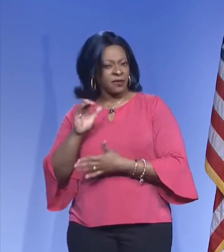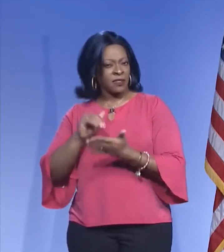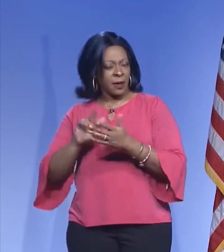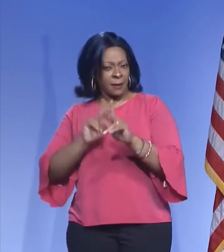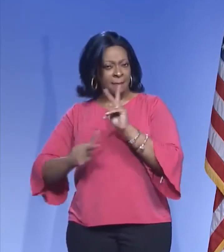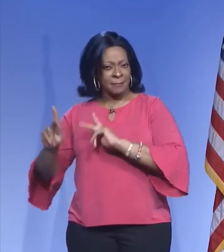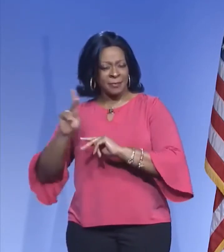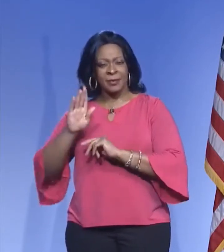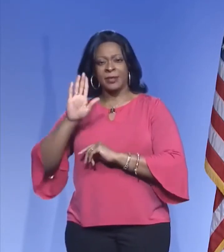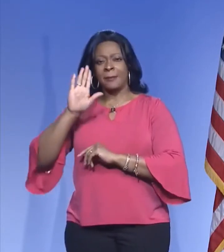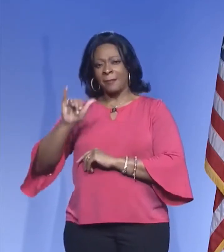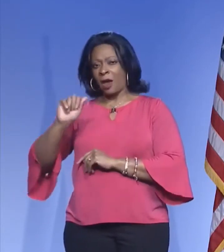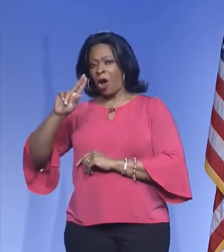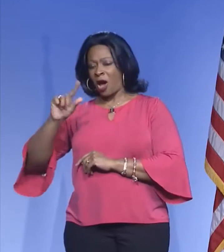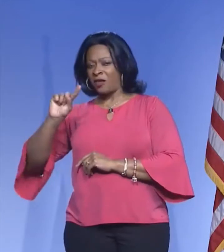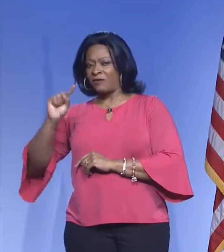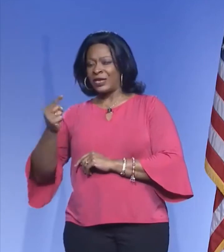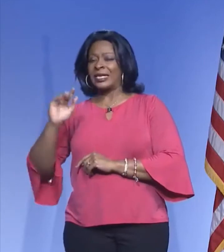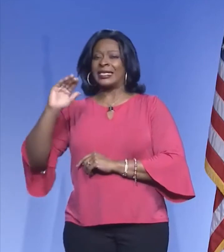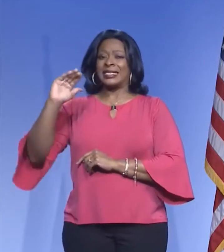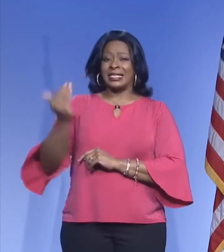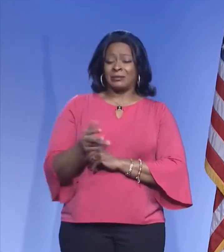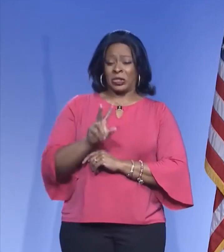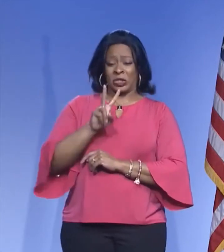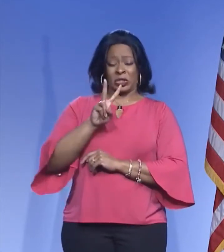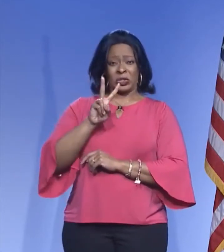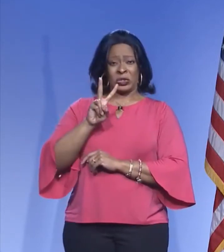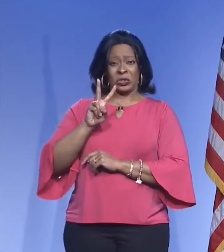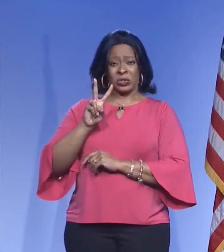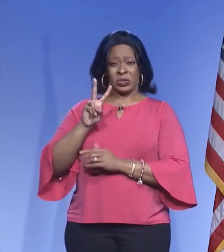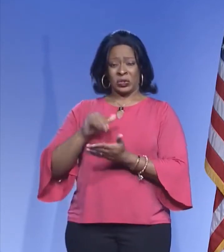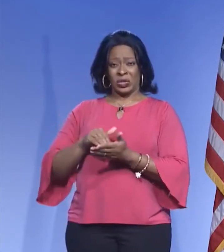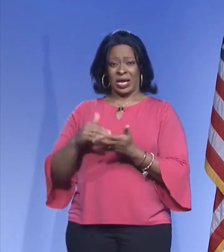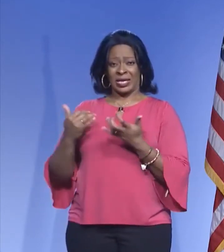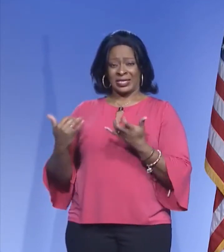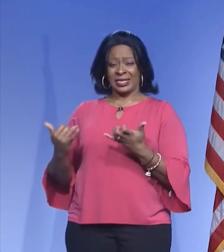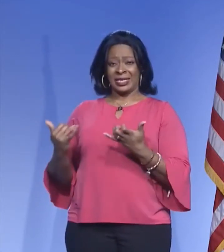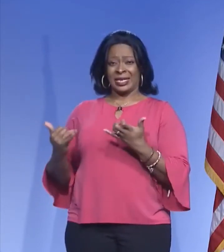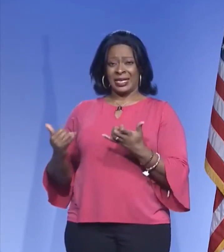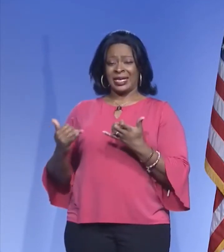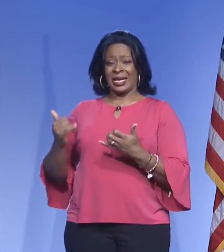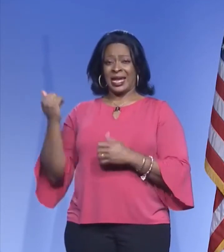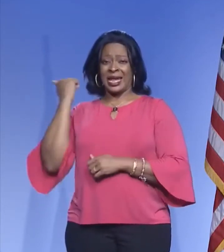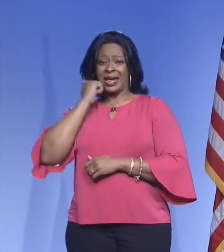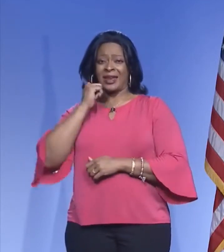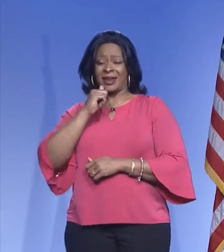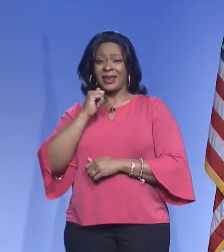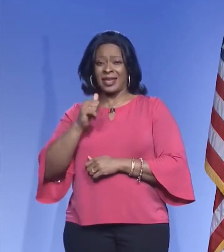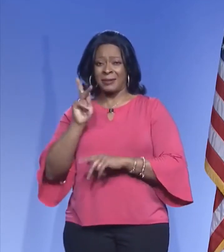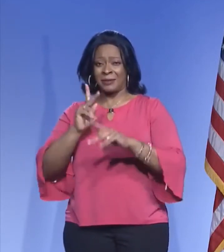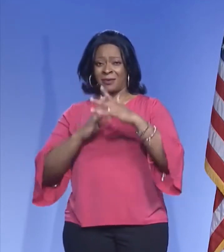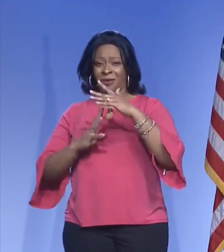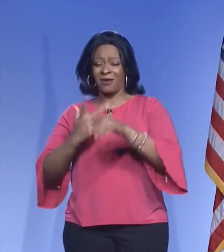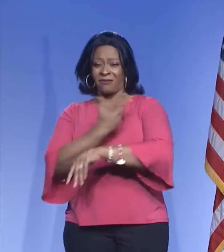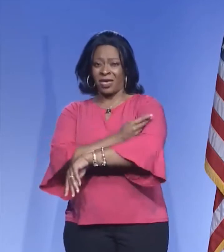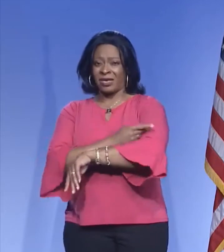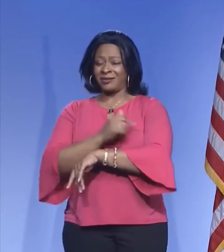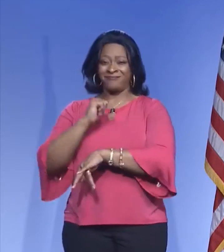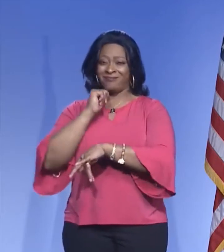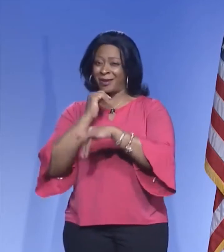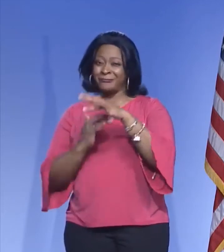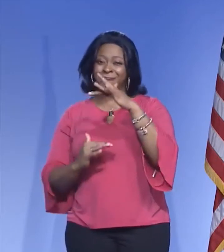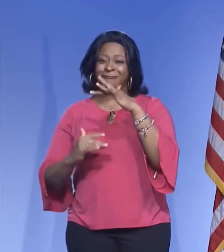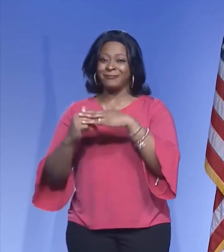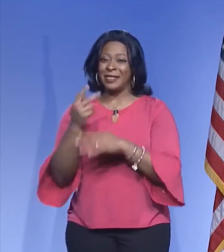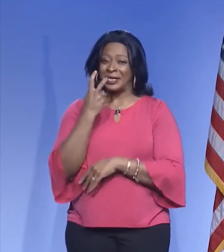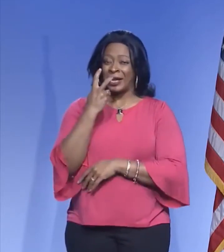by August 1st. It seems like with the 2,000 a day, we aren't exactly going to reach that. But I mean, what's your outlook